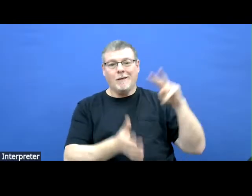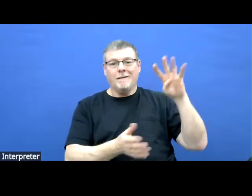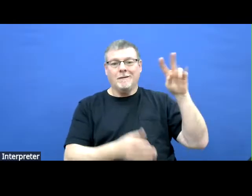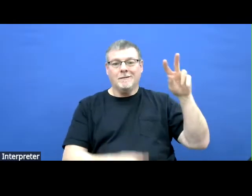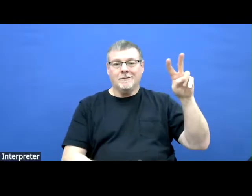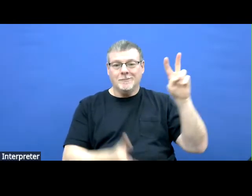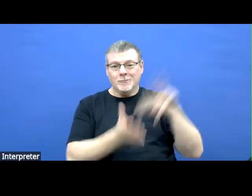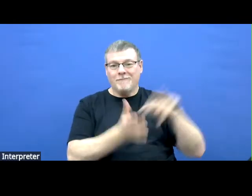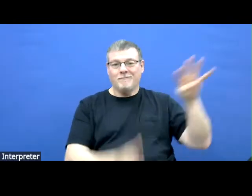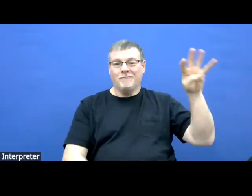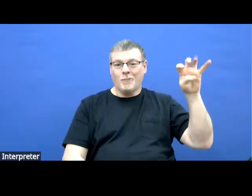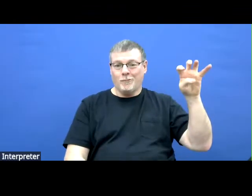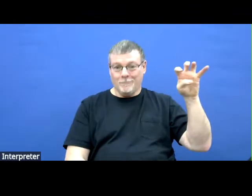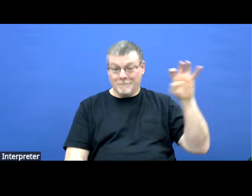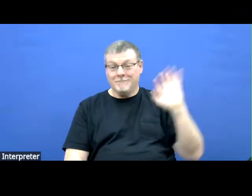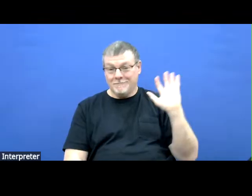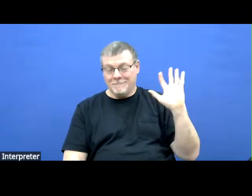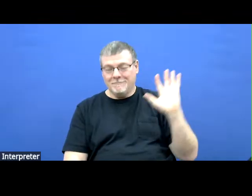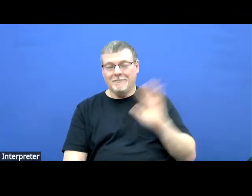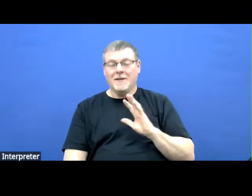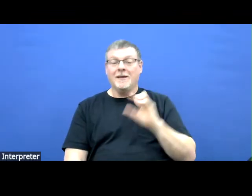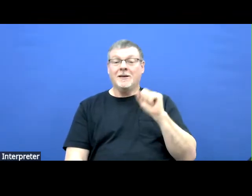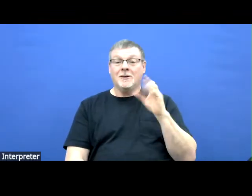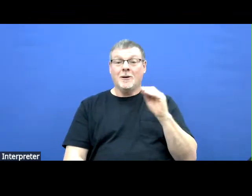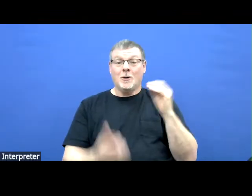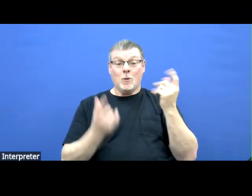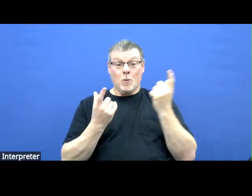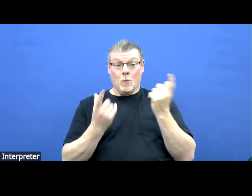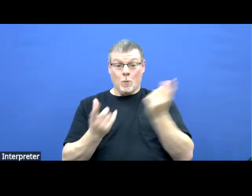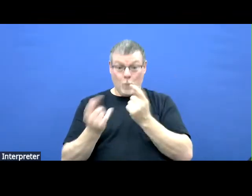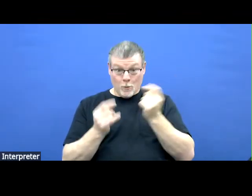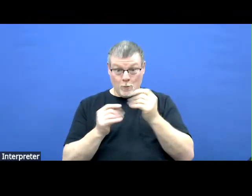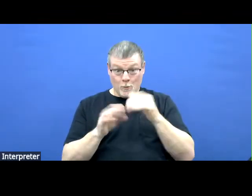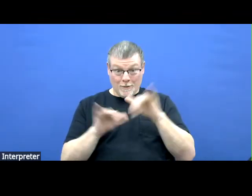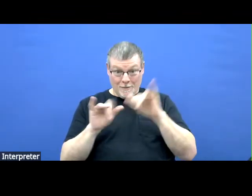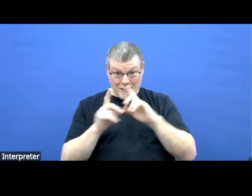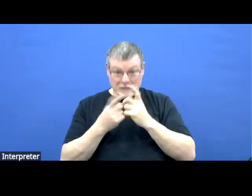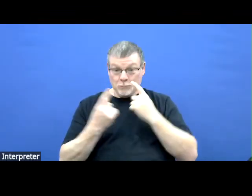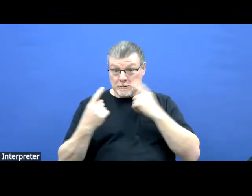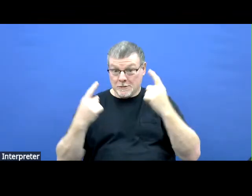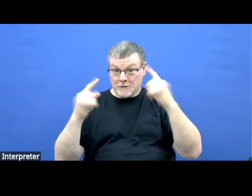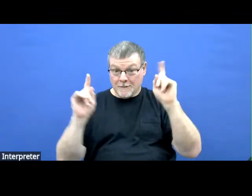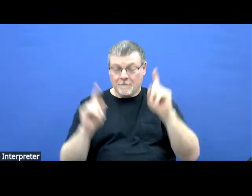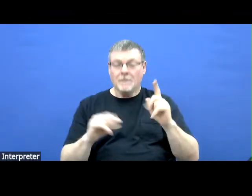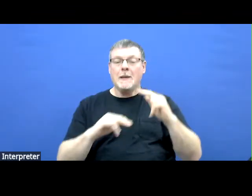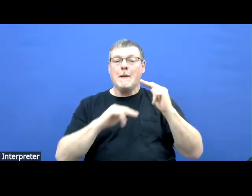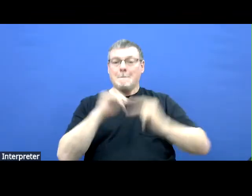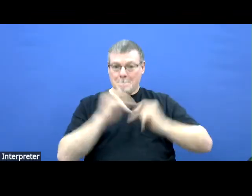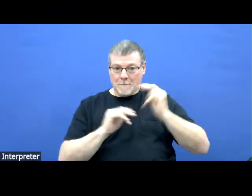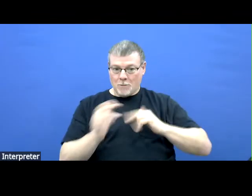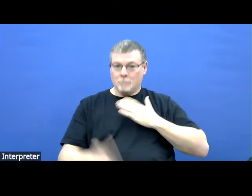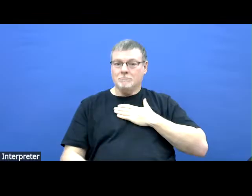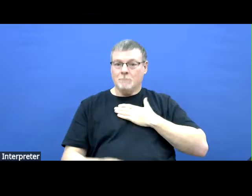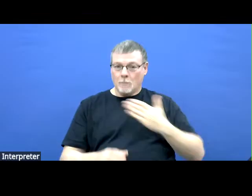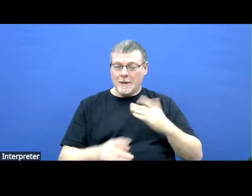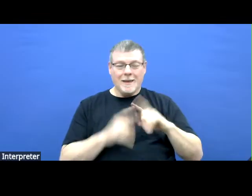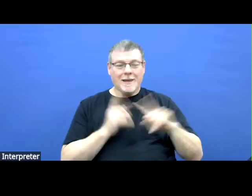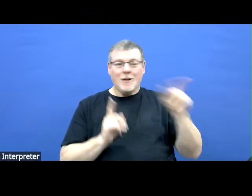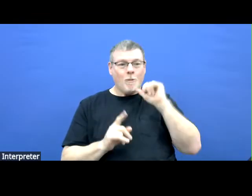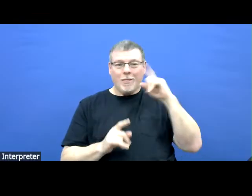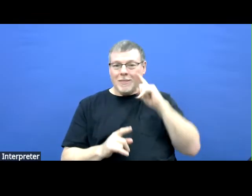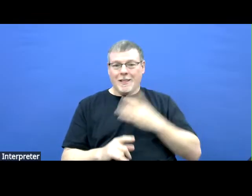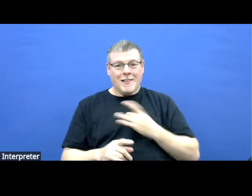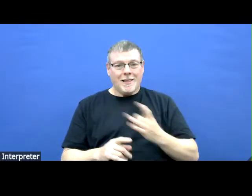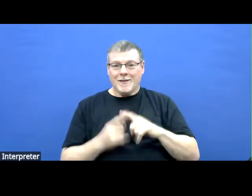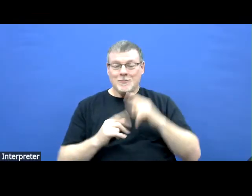square foot home. And so what we've done in that district, and it was successful, we've got a builder building it. They don't typically like to build the